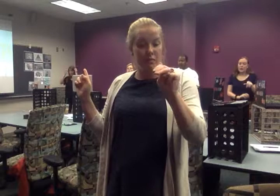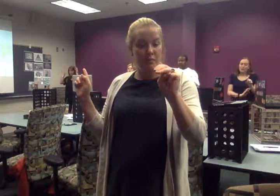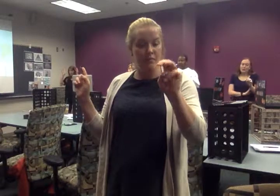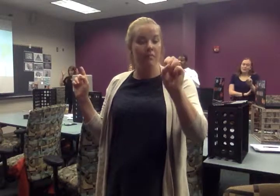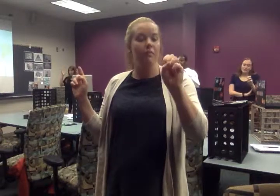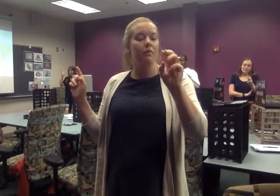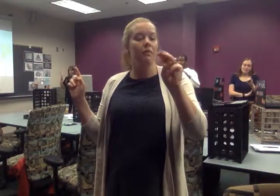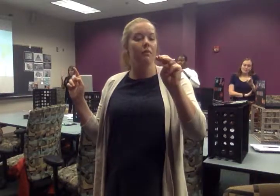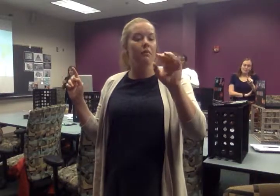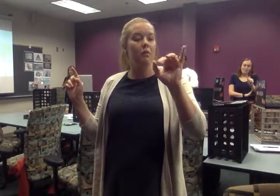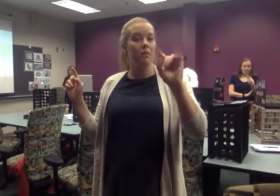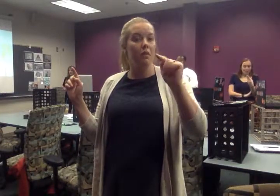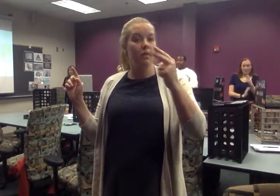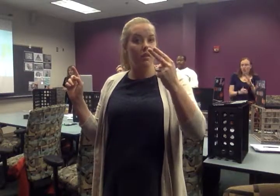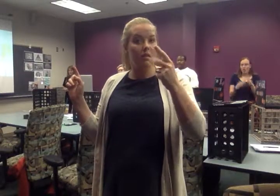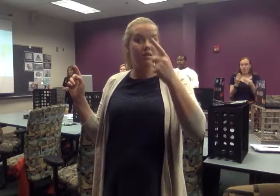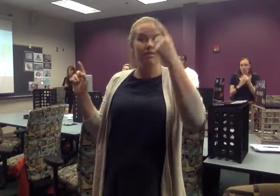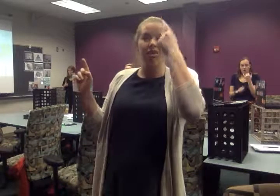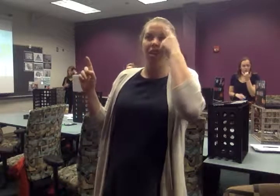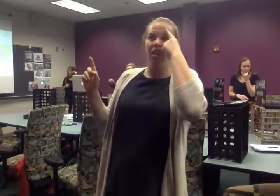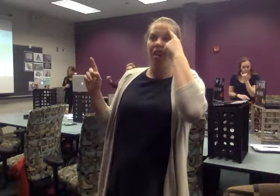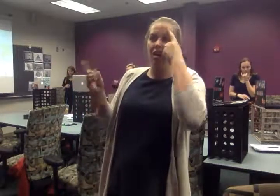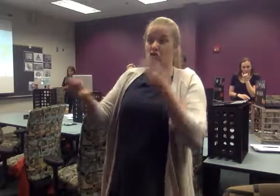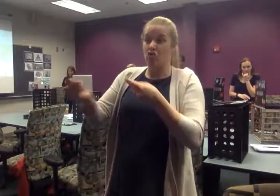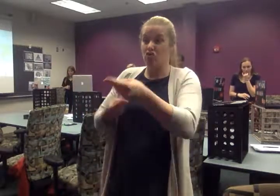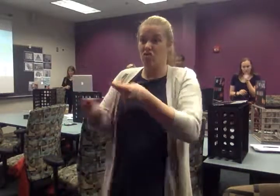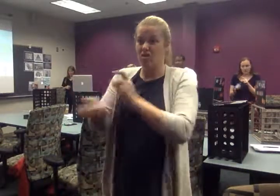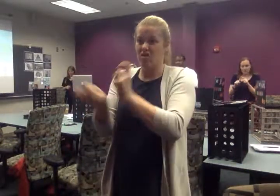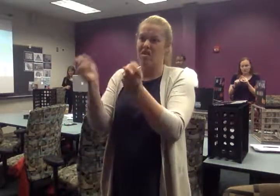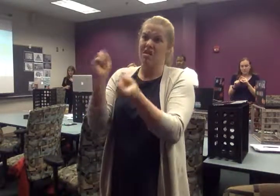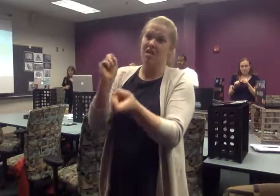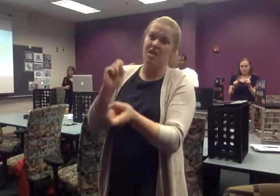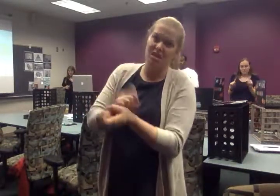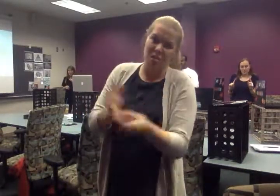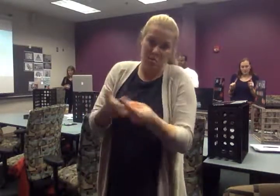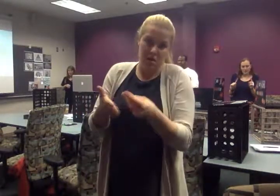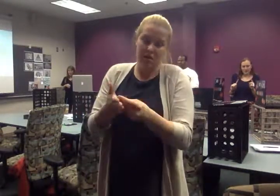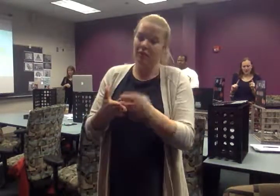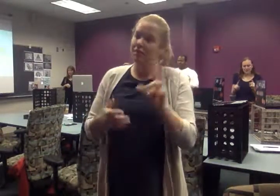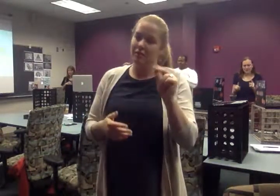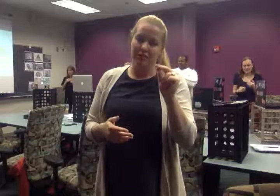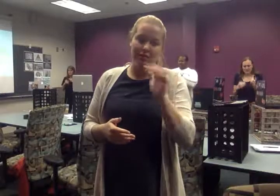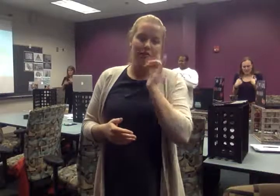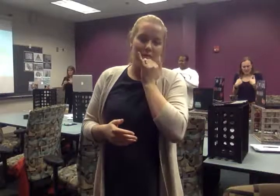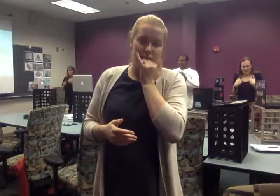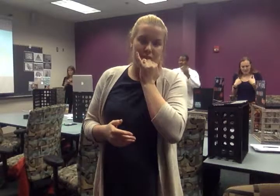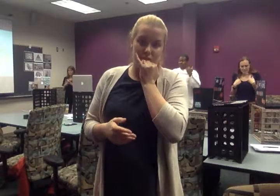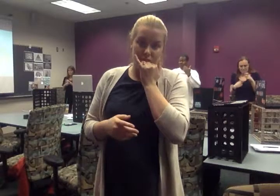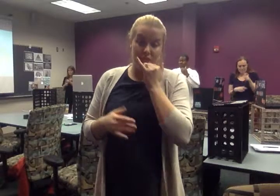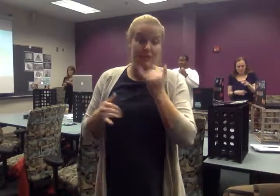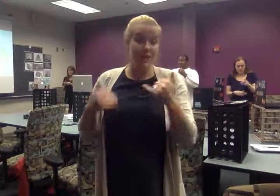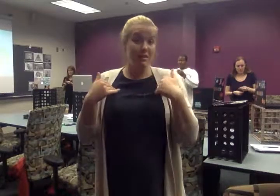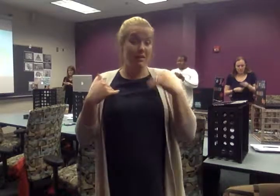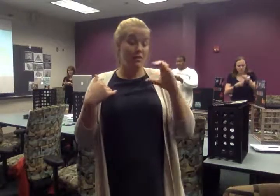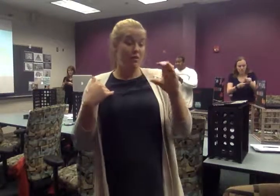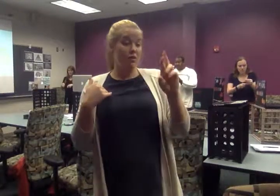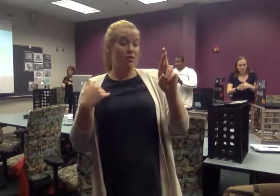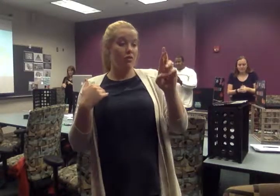from barter societies, but what about credit as the precursor to money? I mean, he's basically saying that credit cards aren't an advancement so much as